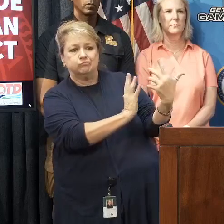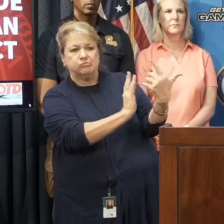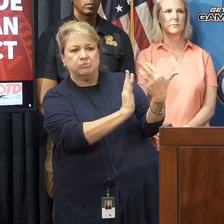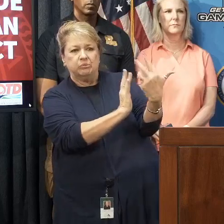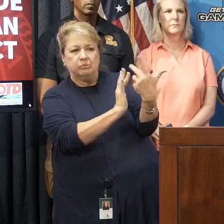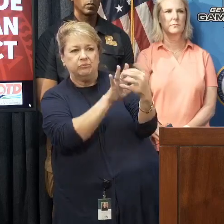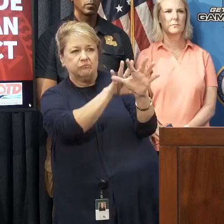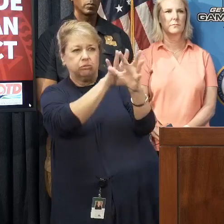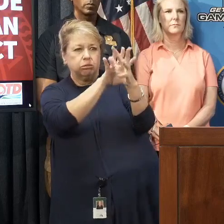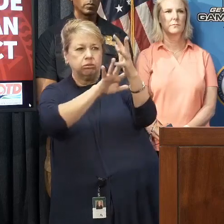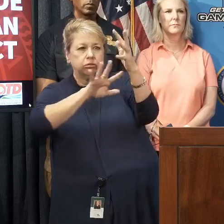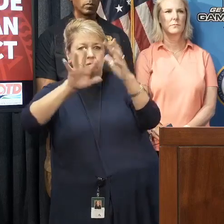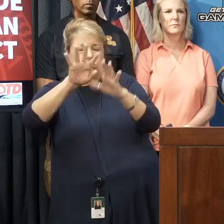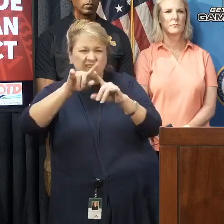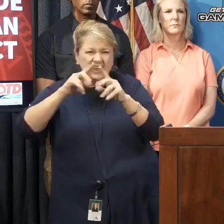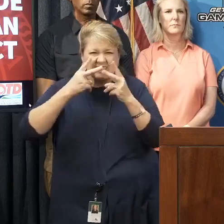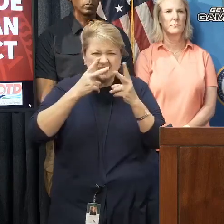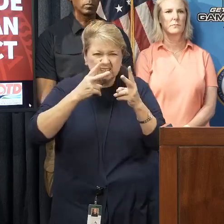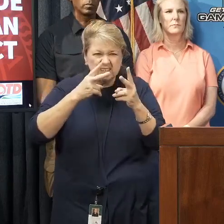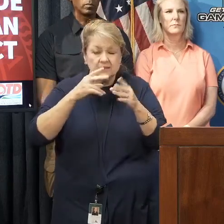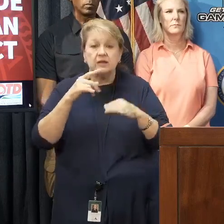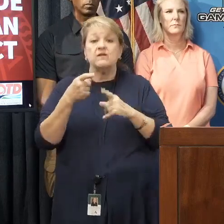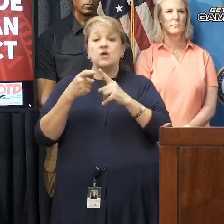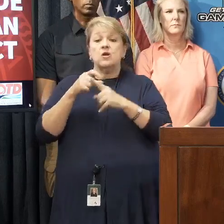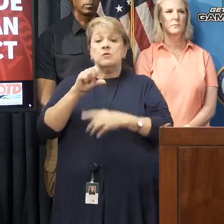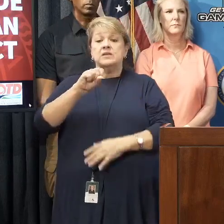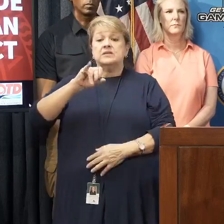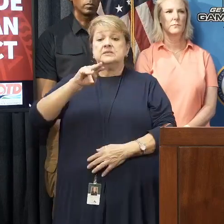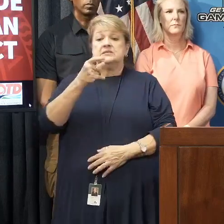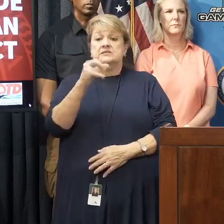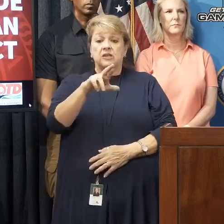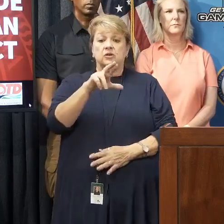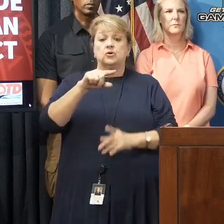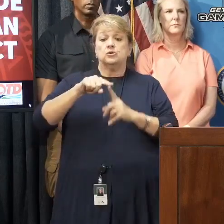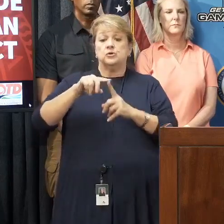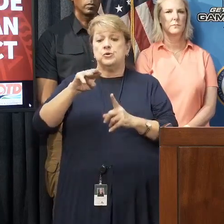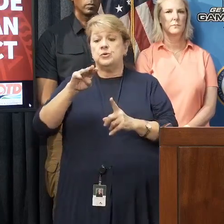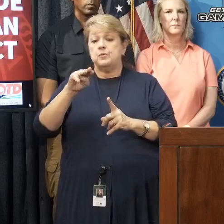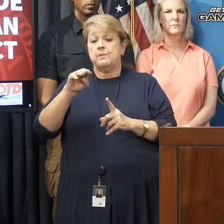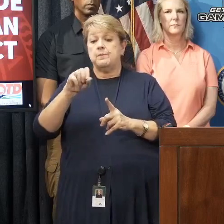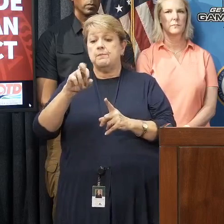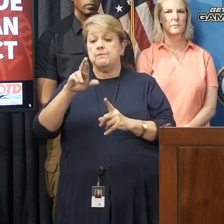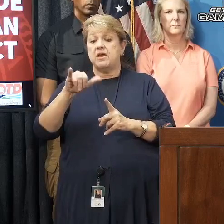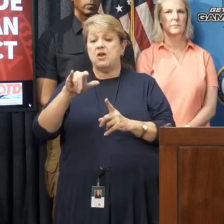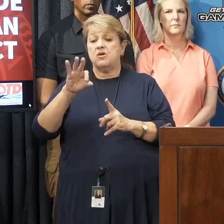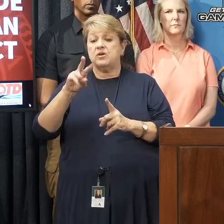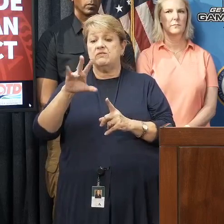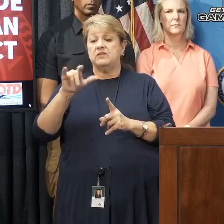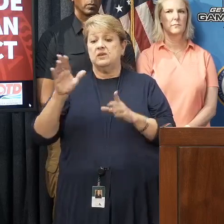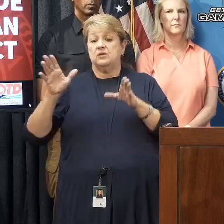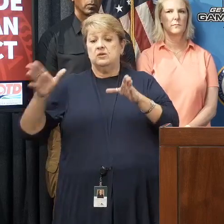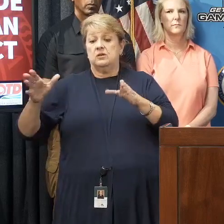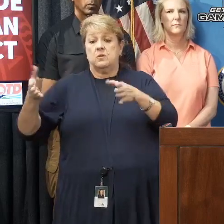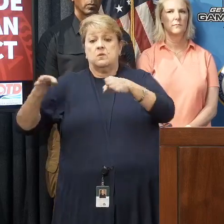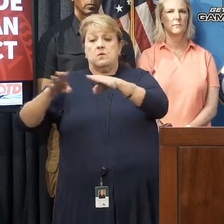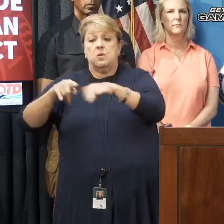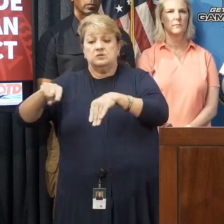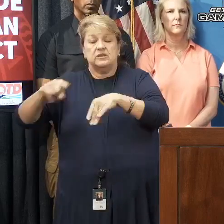LA 110 from Singer to Maryville in Beauregard Parish because of a wildfire.